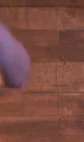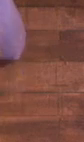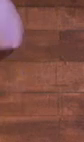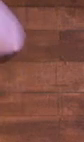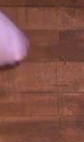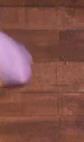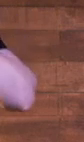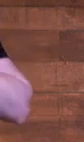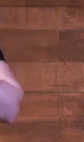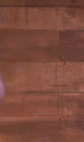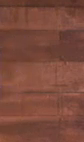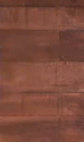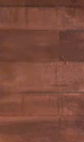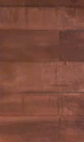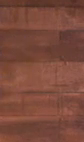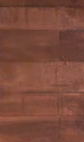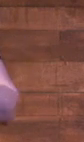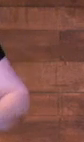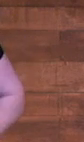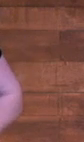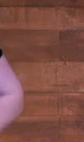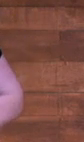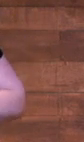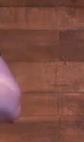to everyone that we meet.